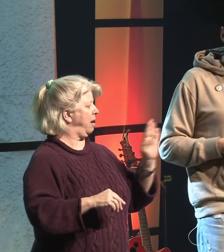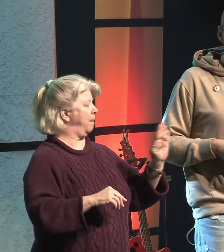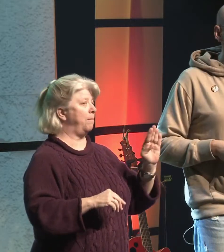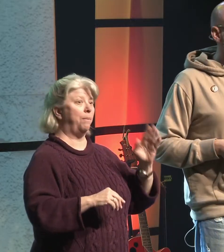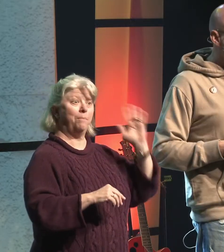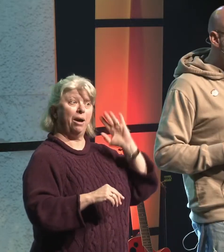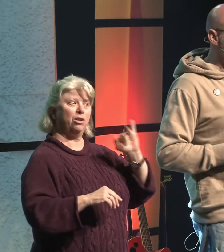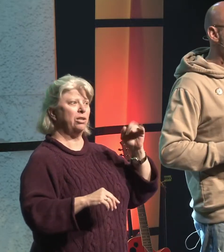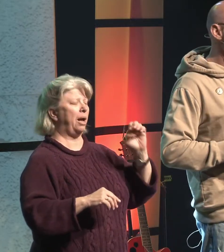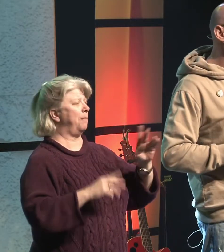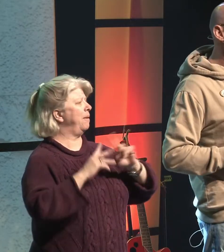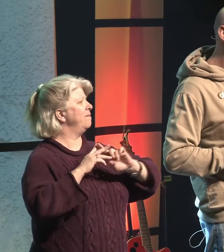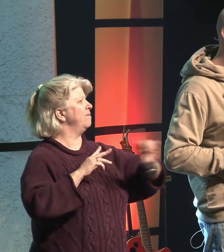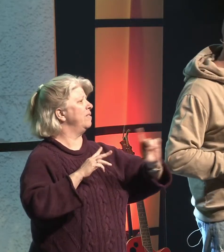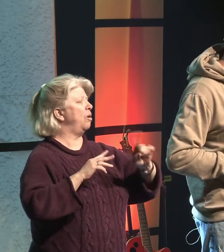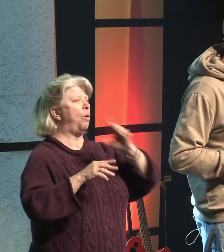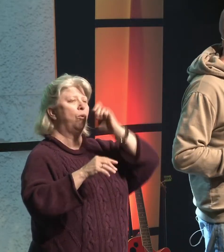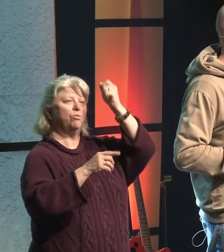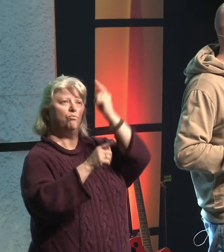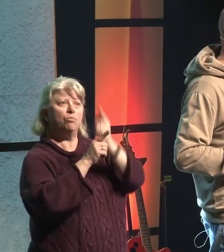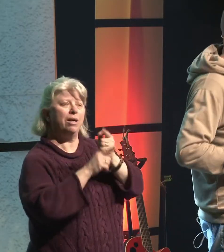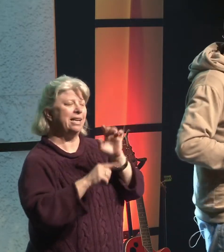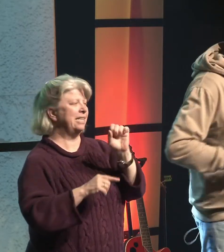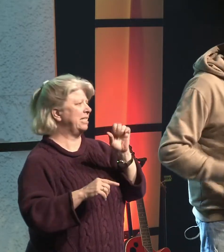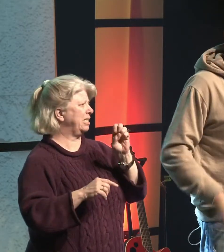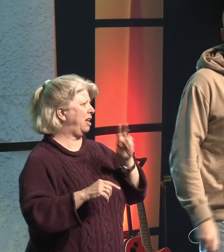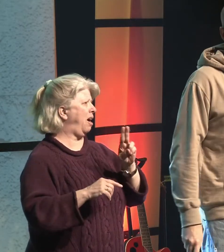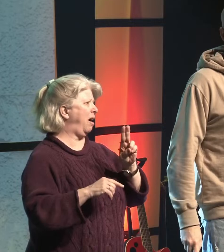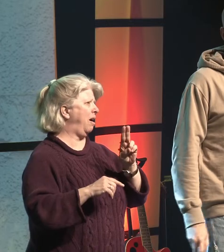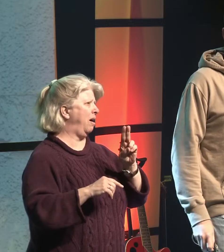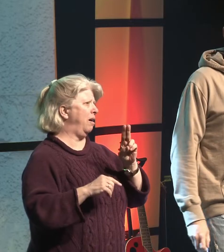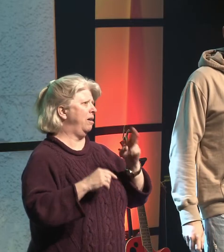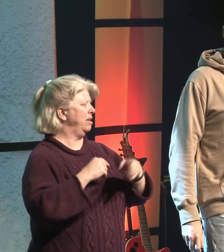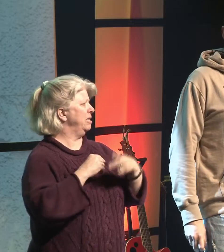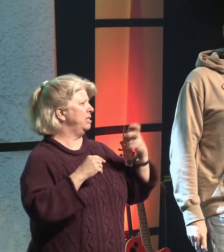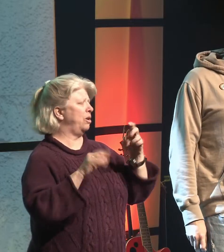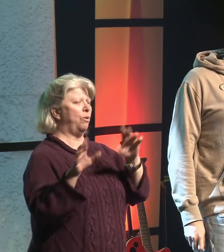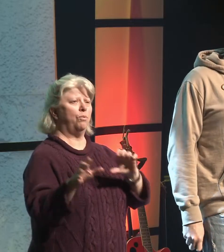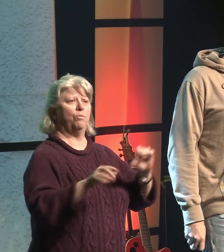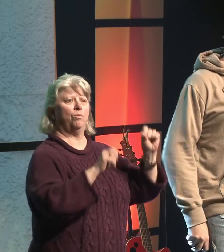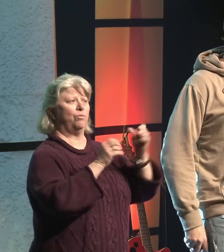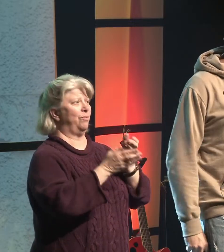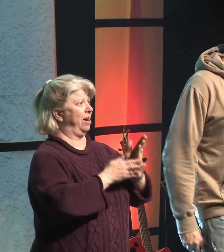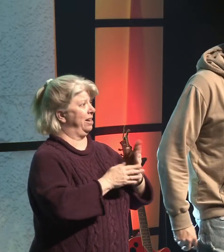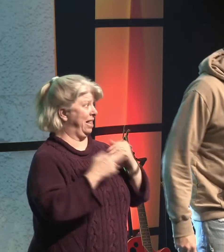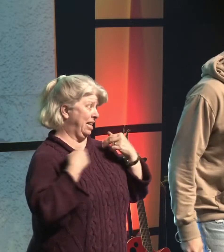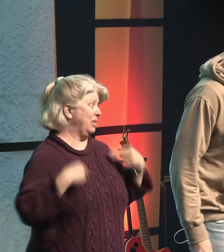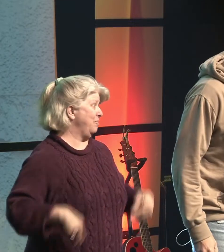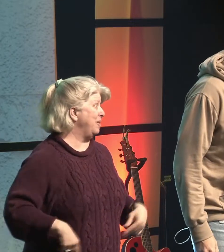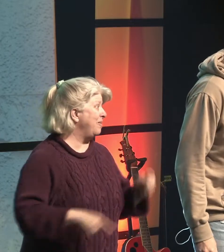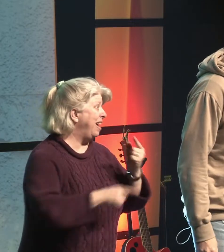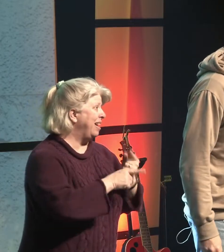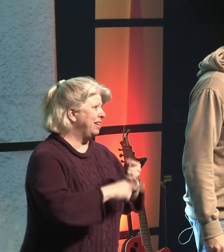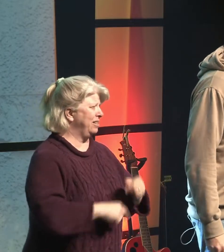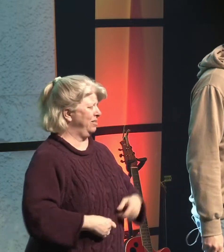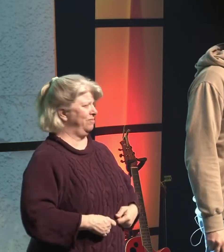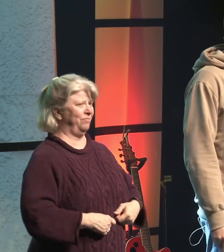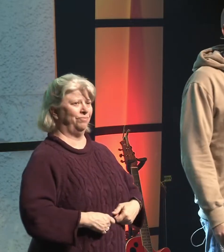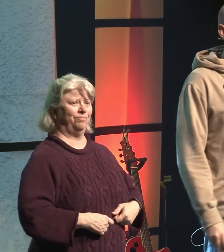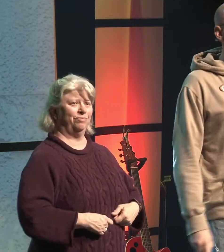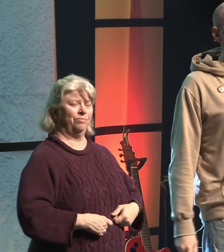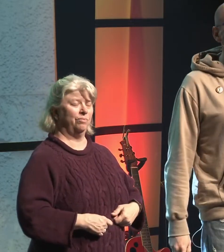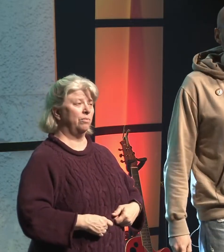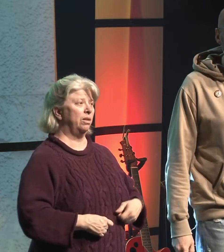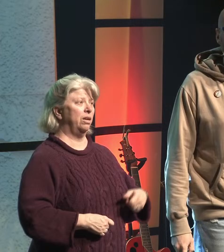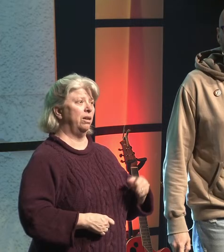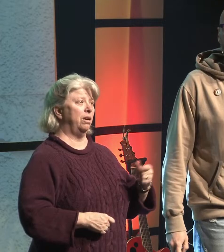when Jacob was fleeing from his older brother Esau because he had stolen a birthright. I mean, it doesn't get more human than that, right? And he takes